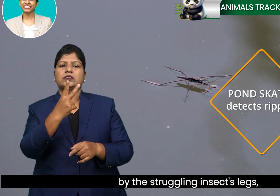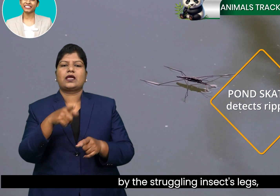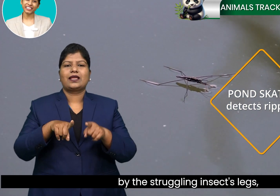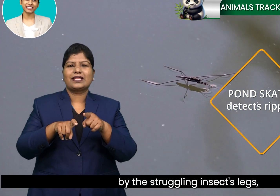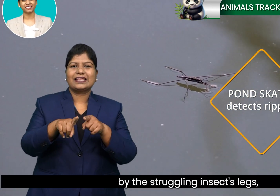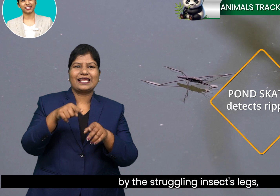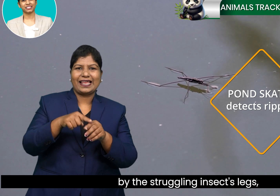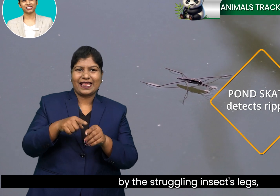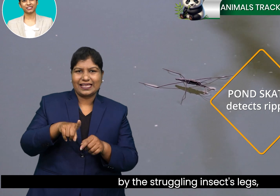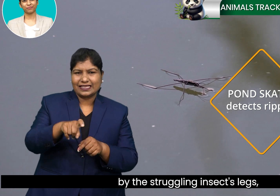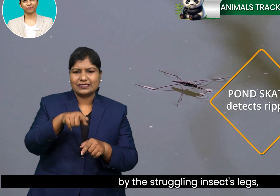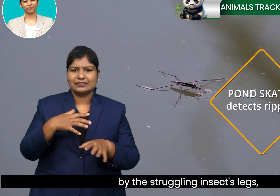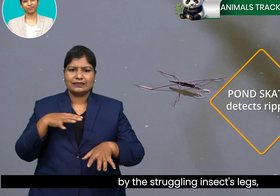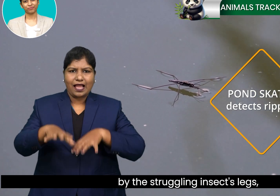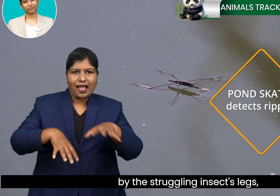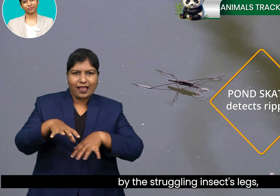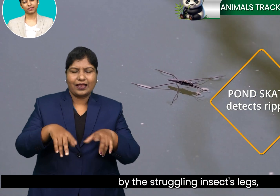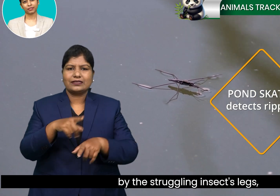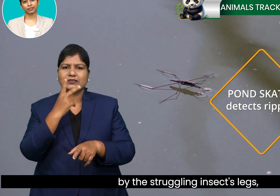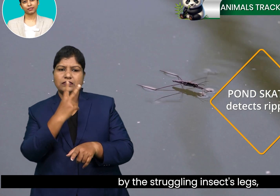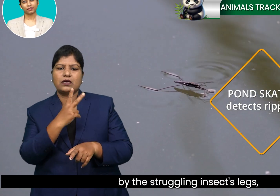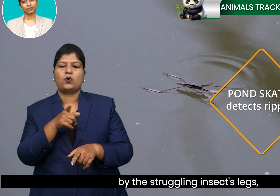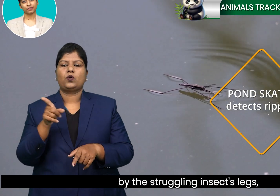struggling insect's legs,